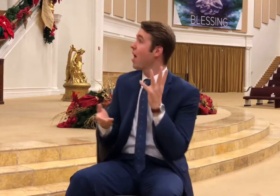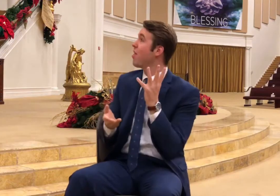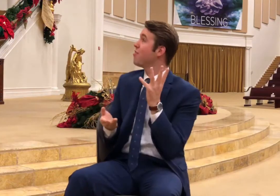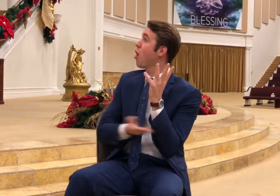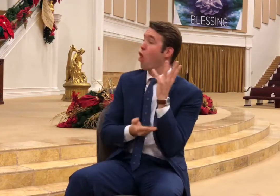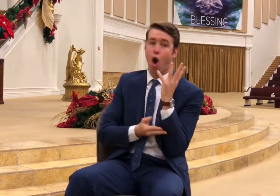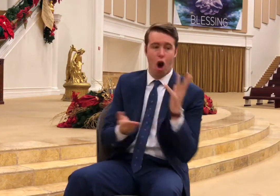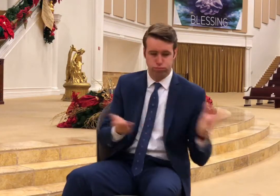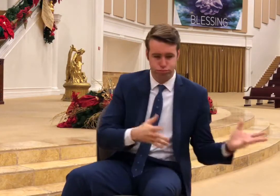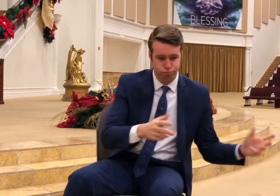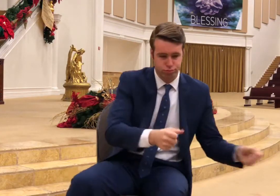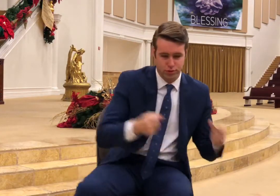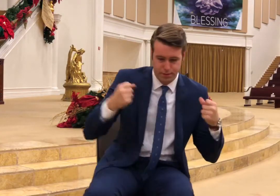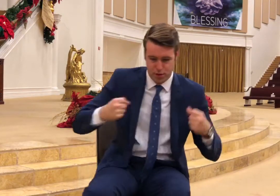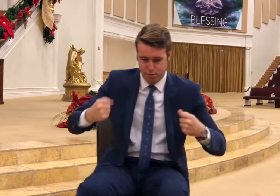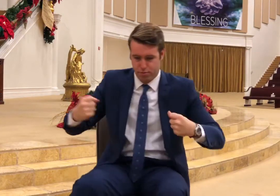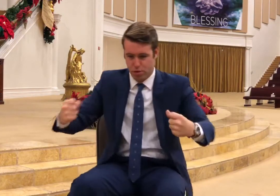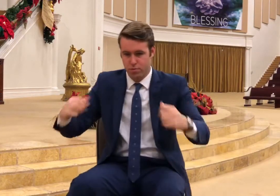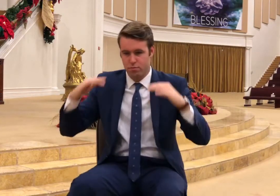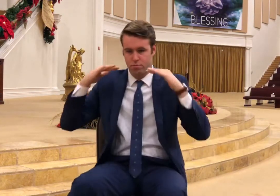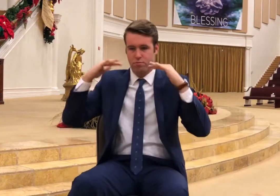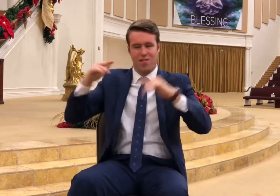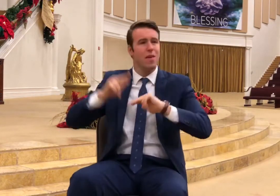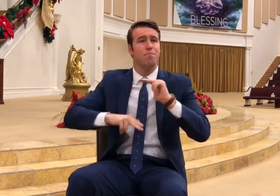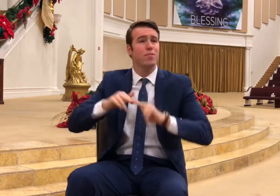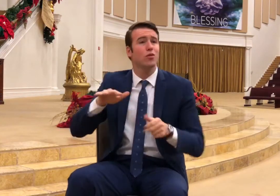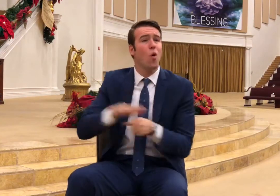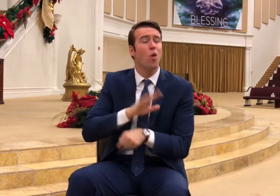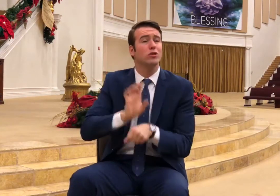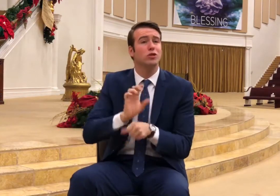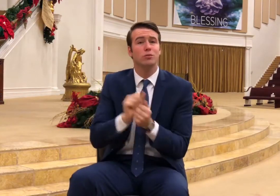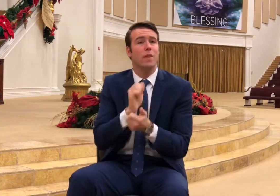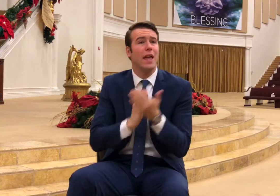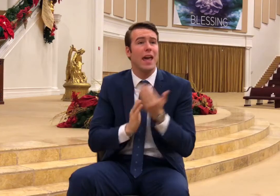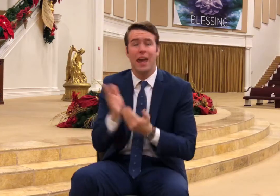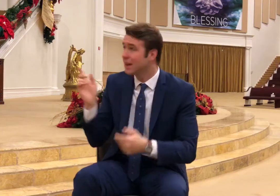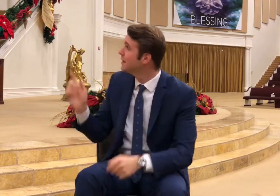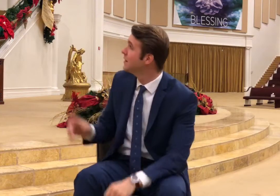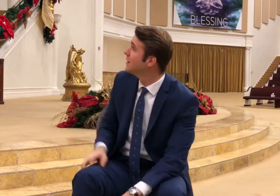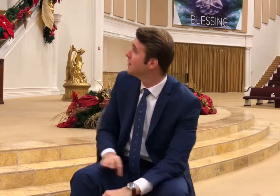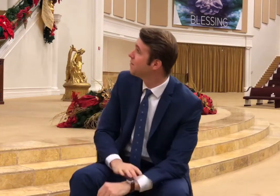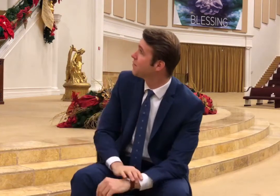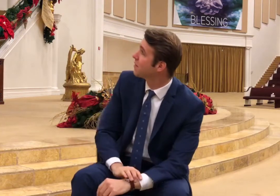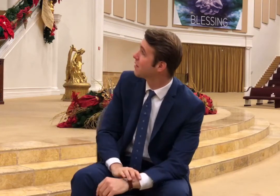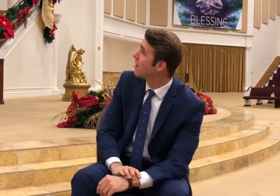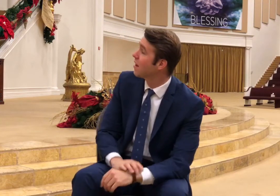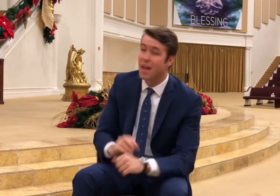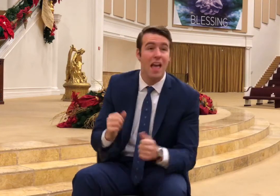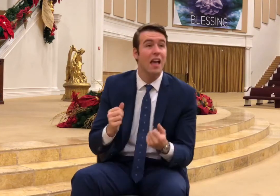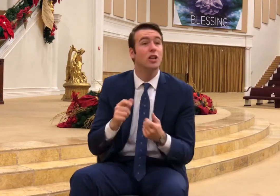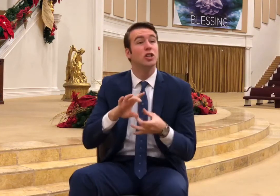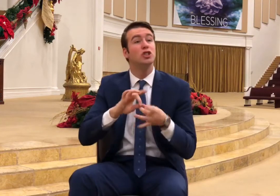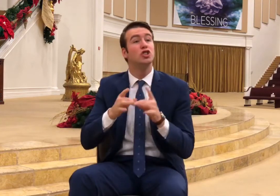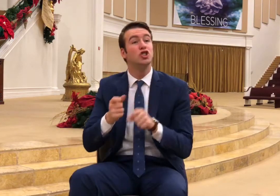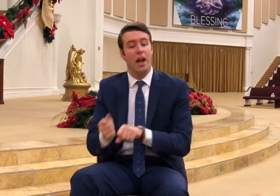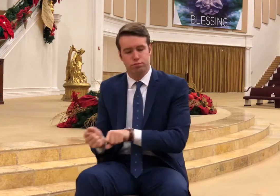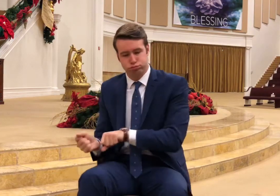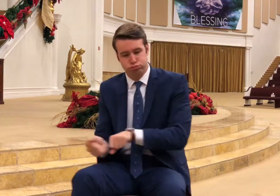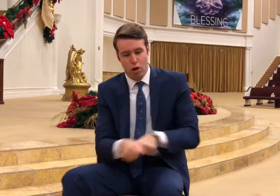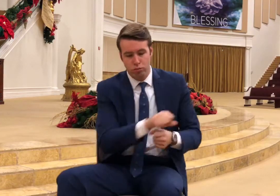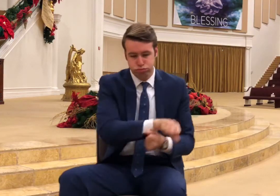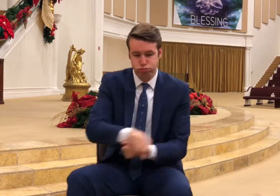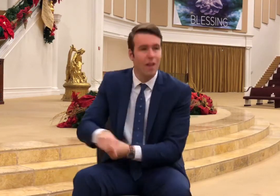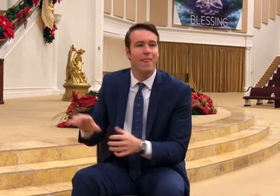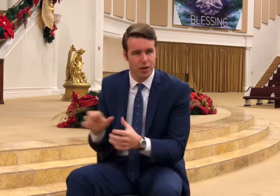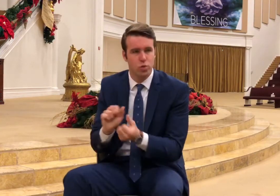They cut the trees down. They built their entire church by hand. They do everything with a chainsaw. They don't have skill saws. They